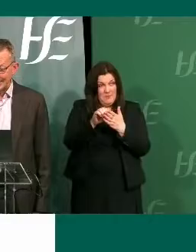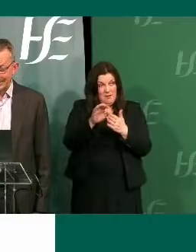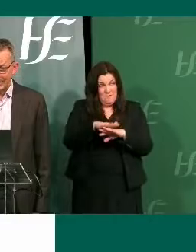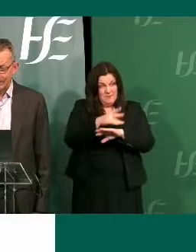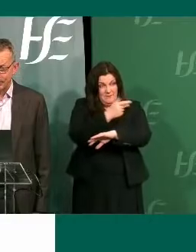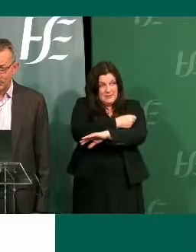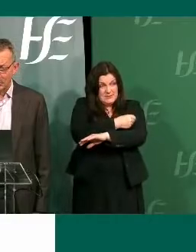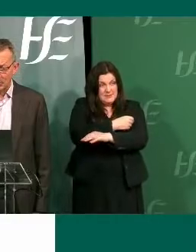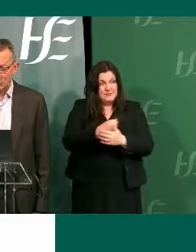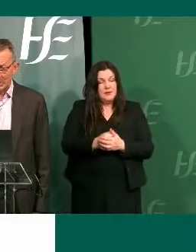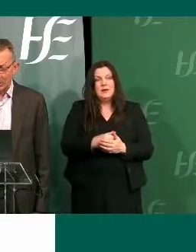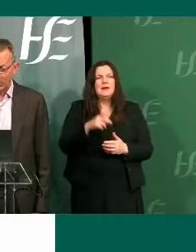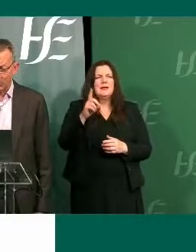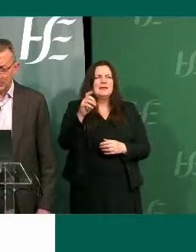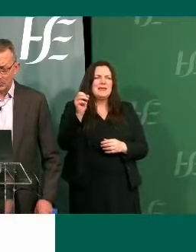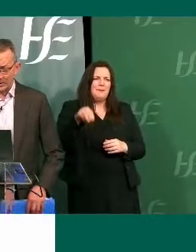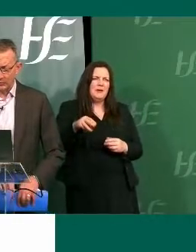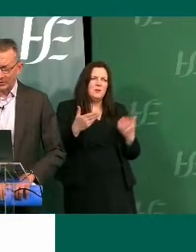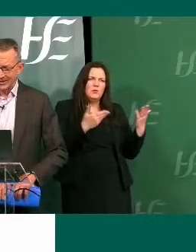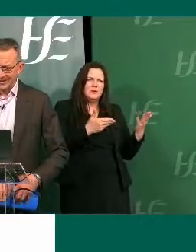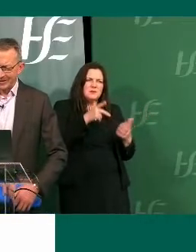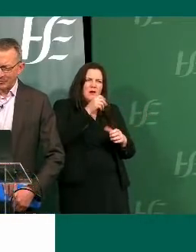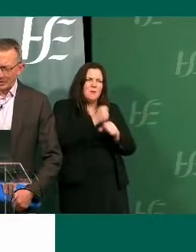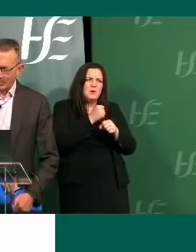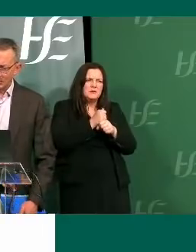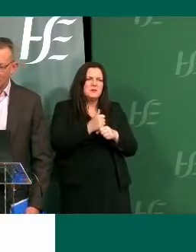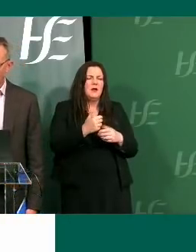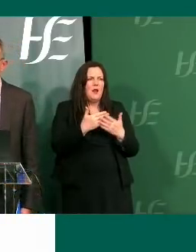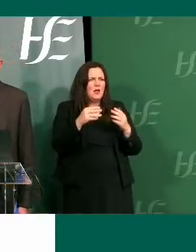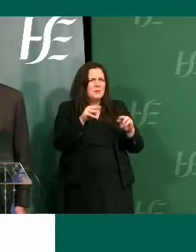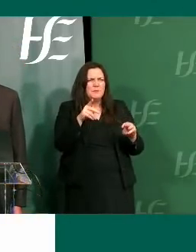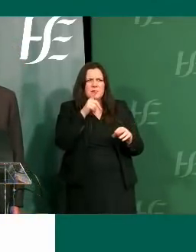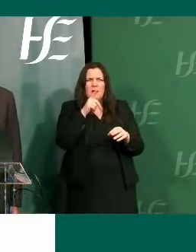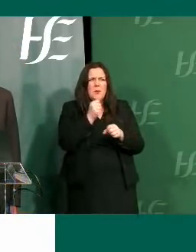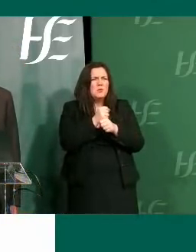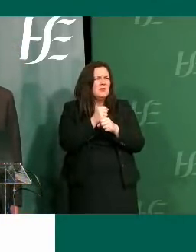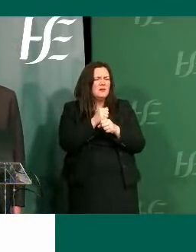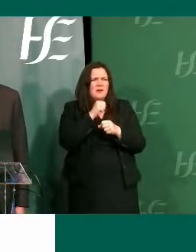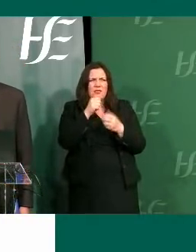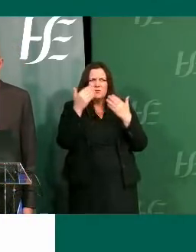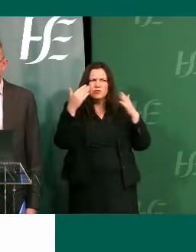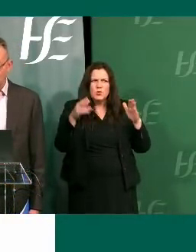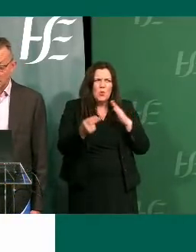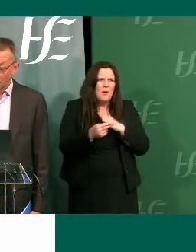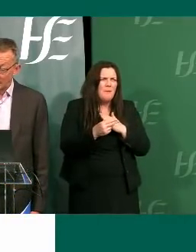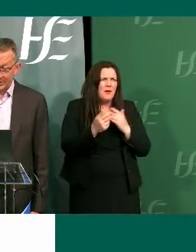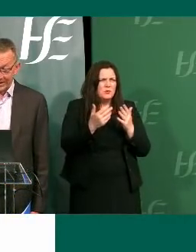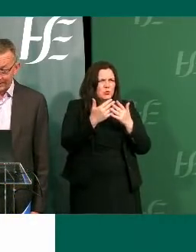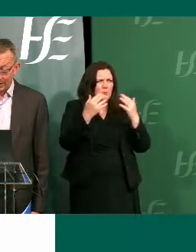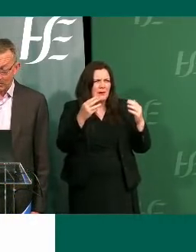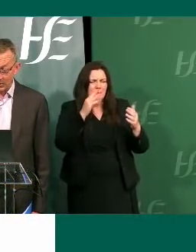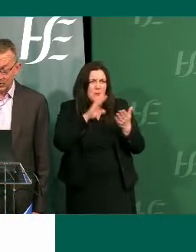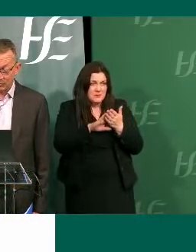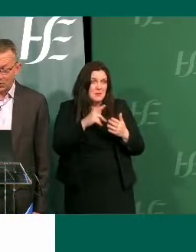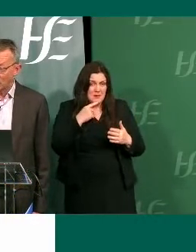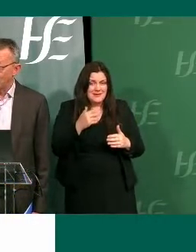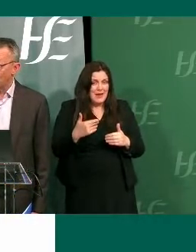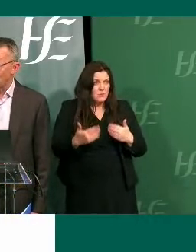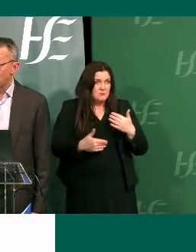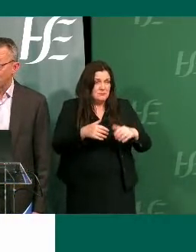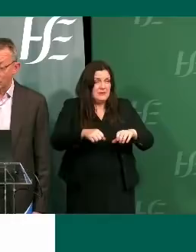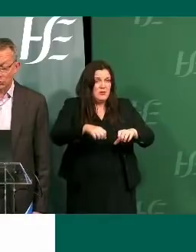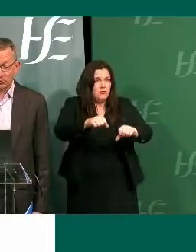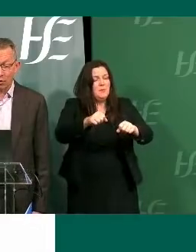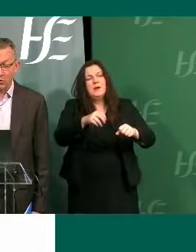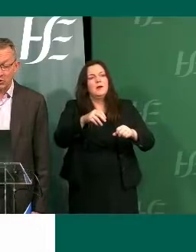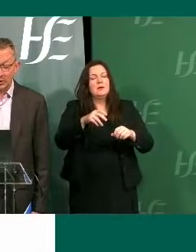really has, there's been a lot of talk this week of people not turning up and multiple appointments, but it's getting there. It's reaching the